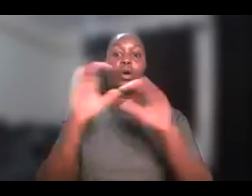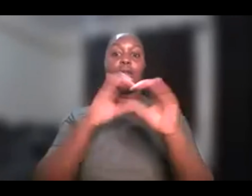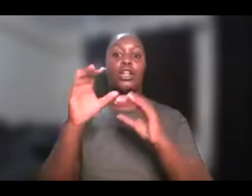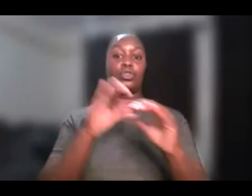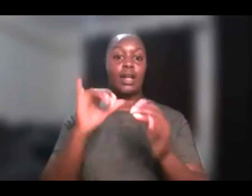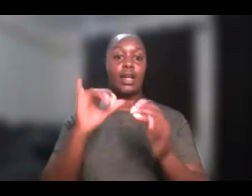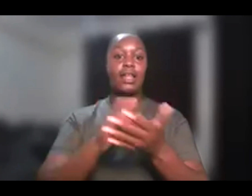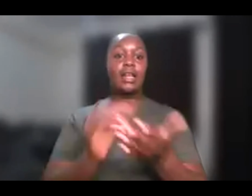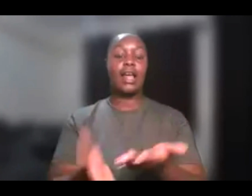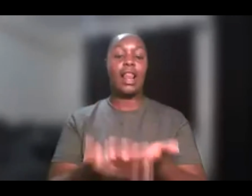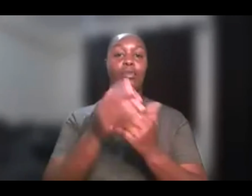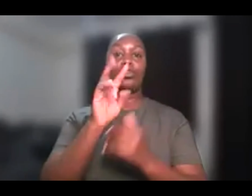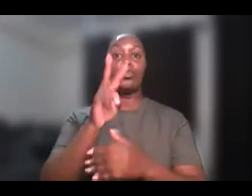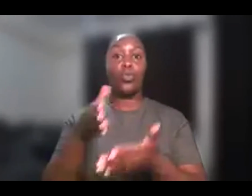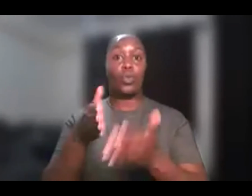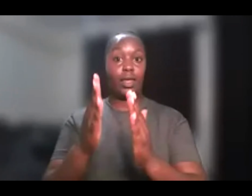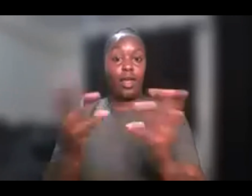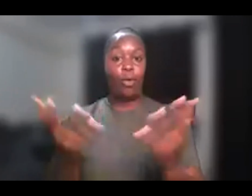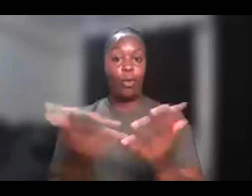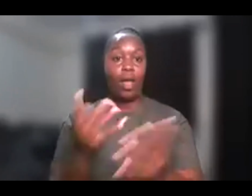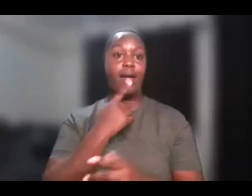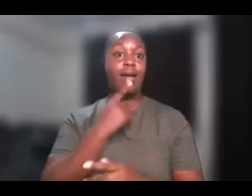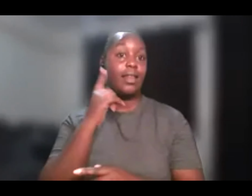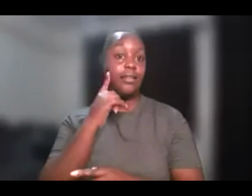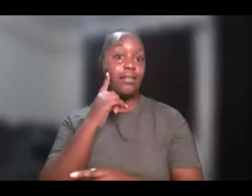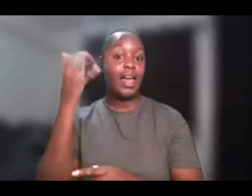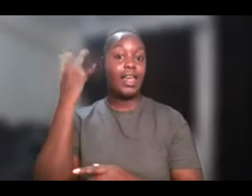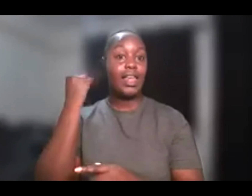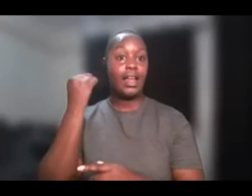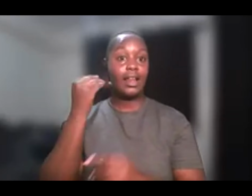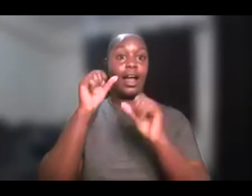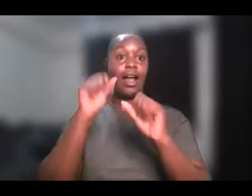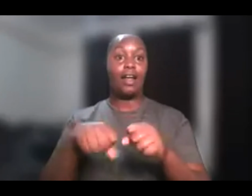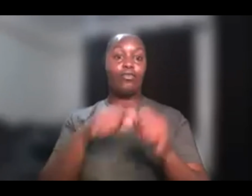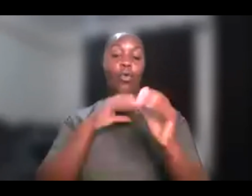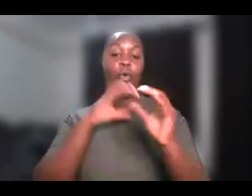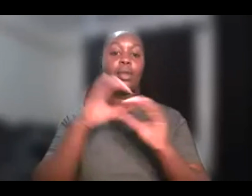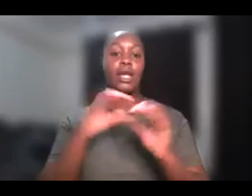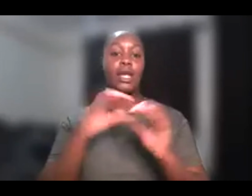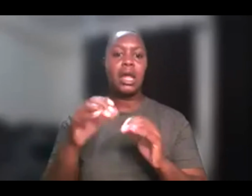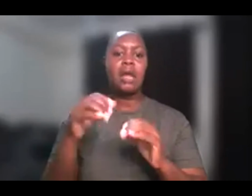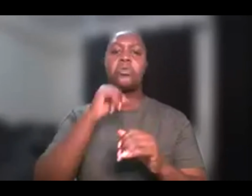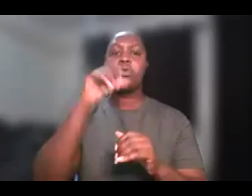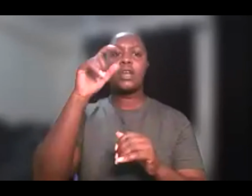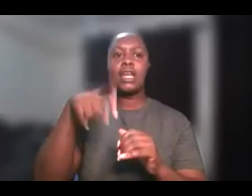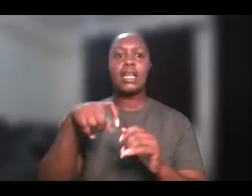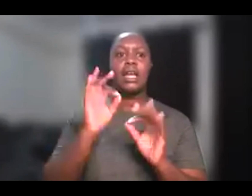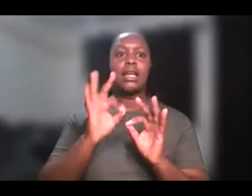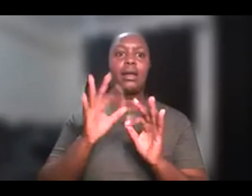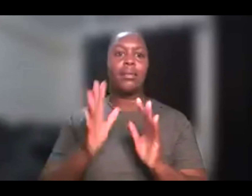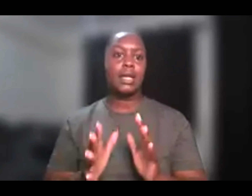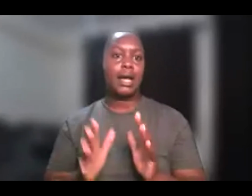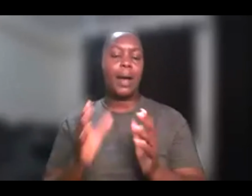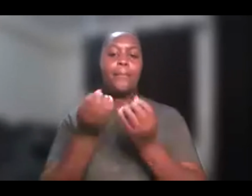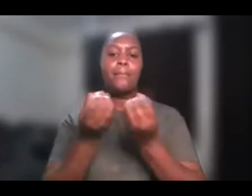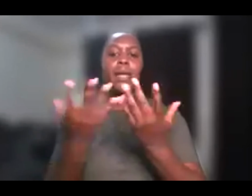hearing person without a need for an interpreter in most cases, because you have to wait for them. Imagine having to call in a VRS as it